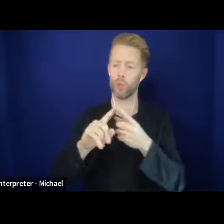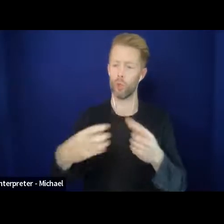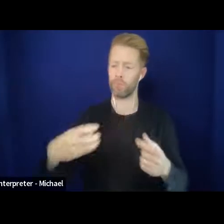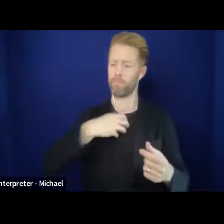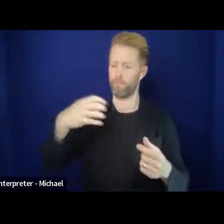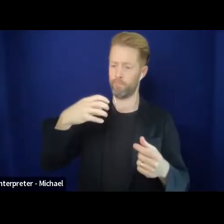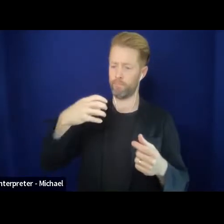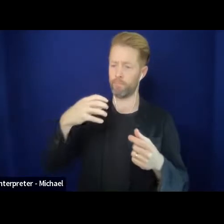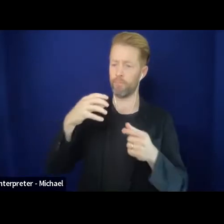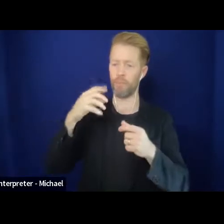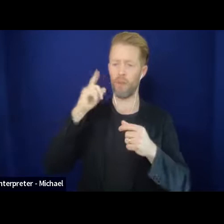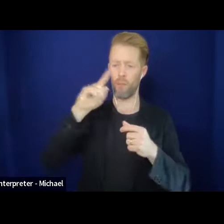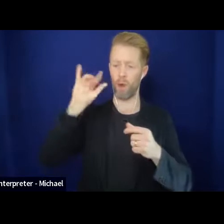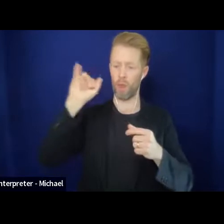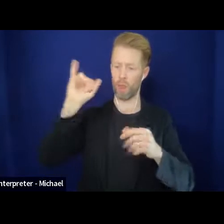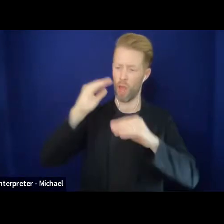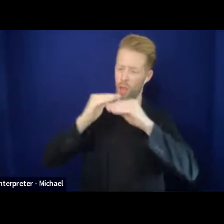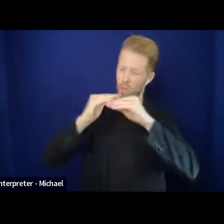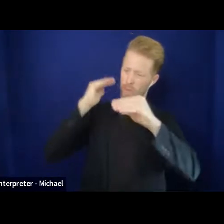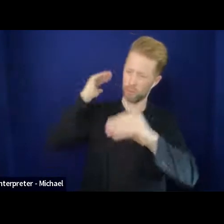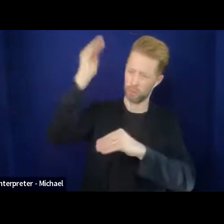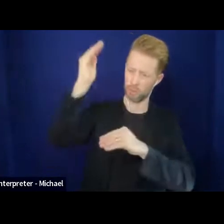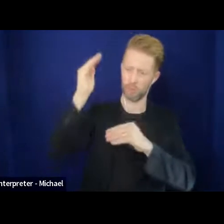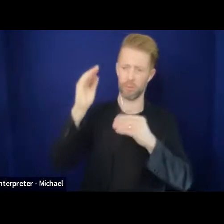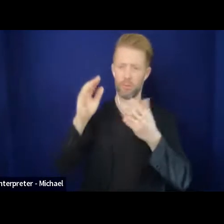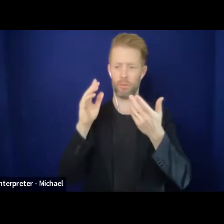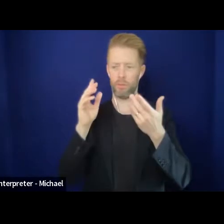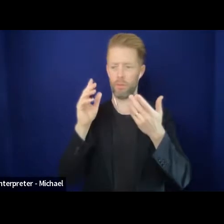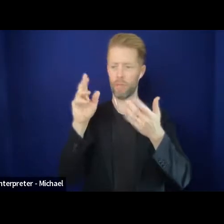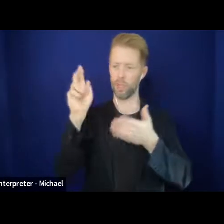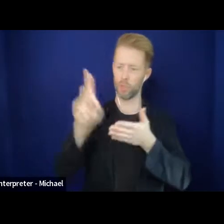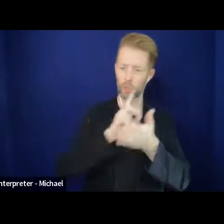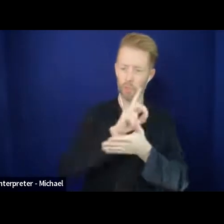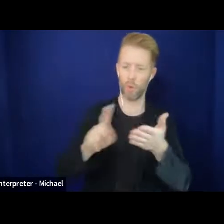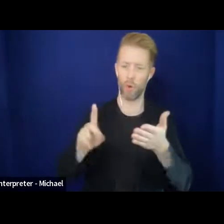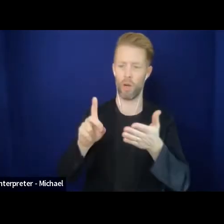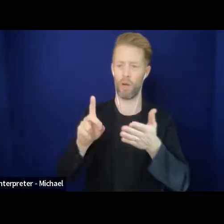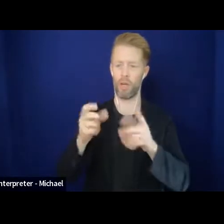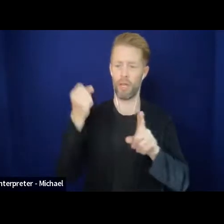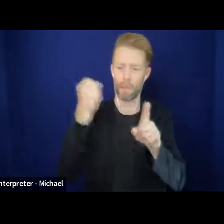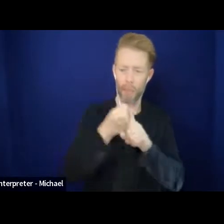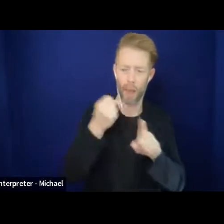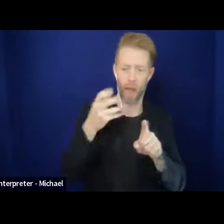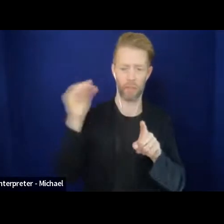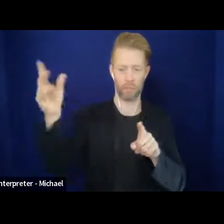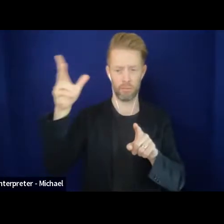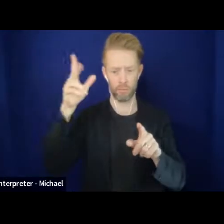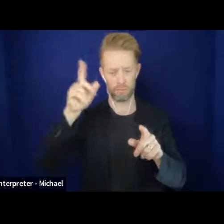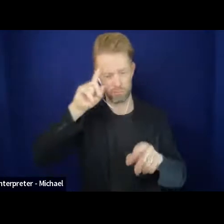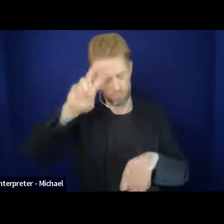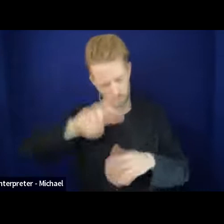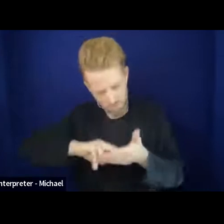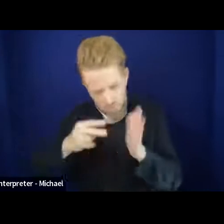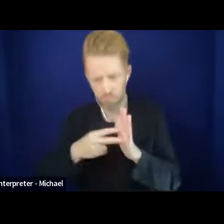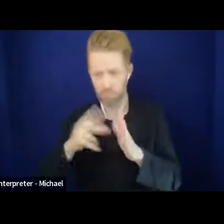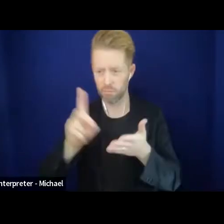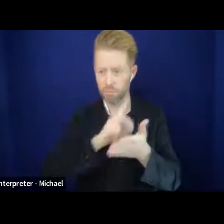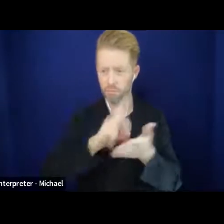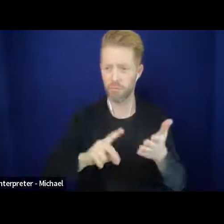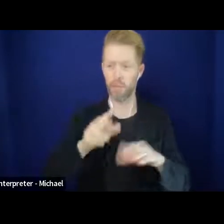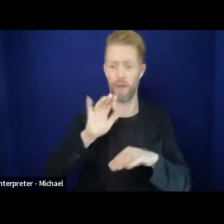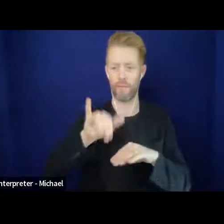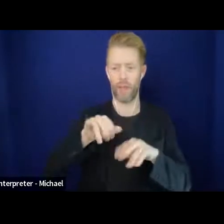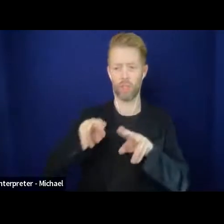excessive and discriminatory intent / impact of the surveillance, artificial intelligence, data systems you all